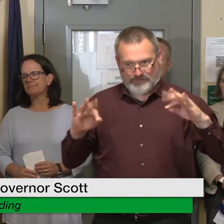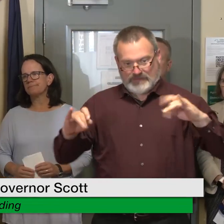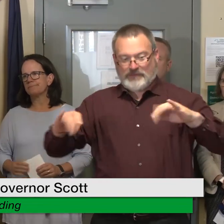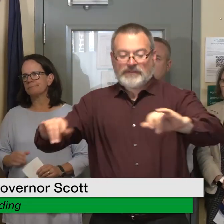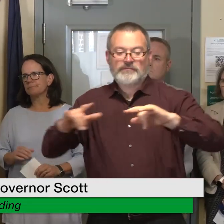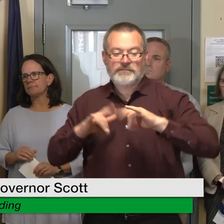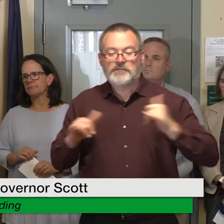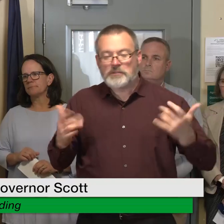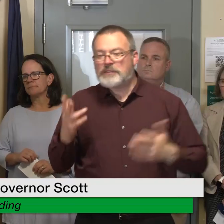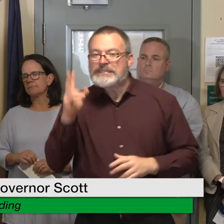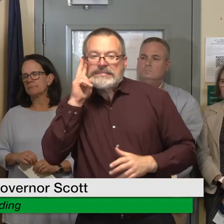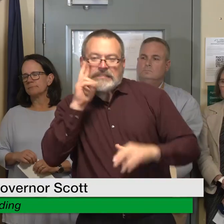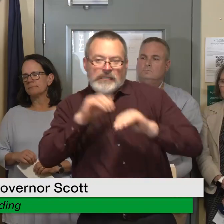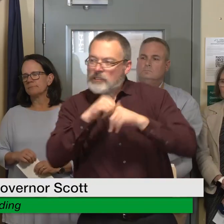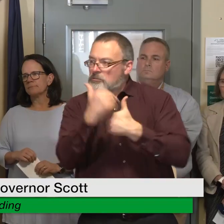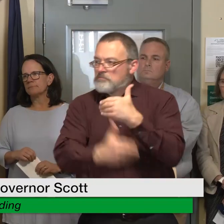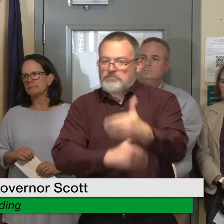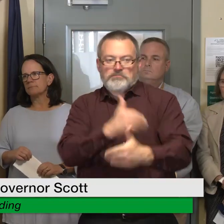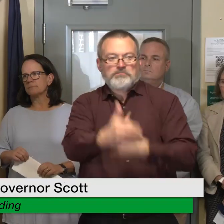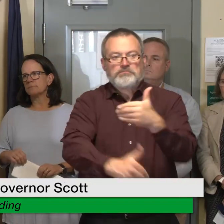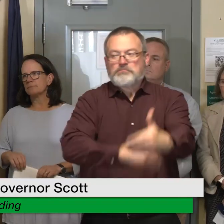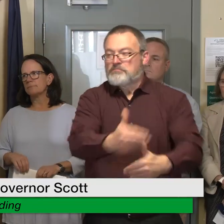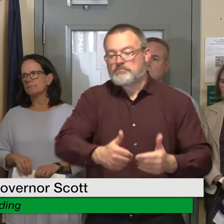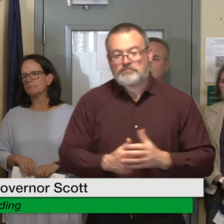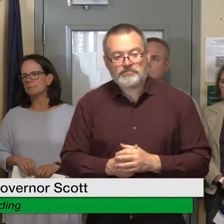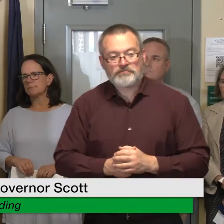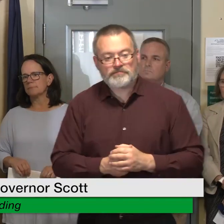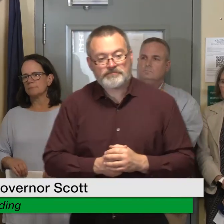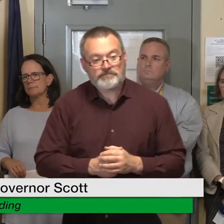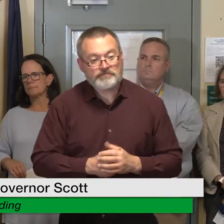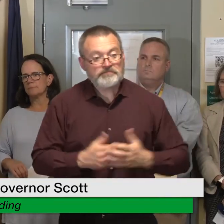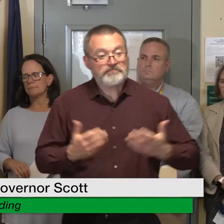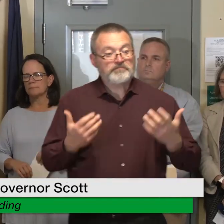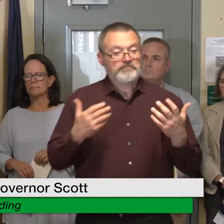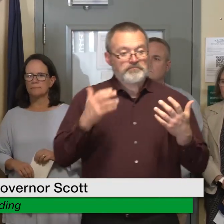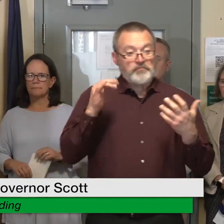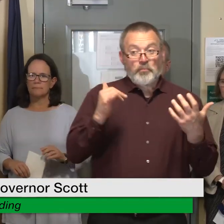seen. To clarify the portions that are open,